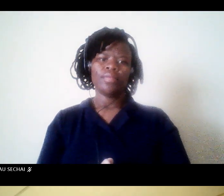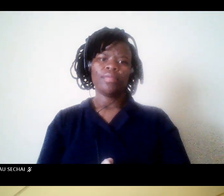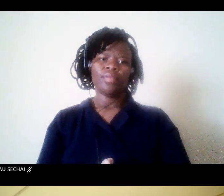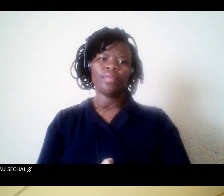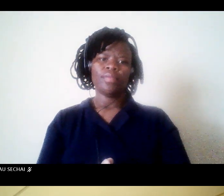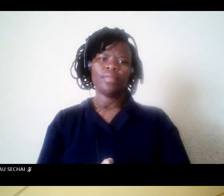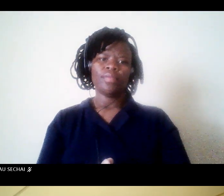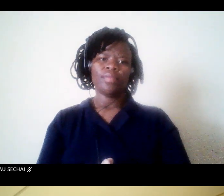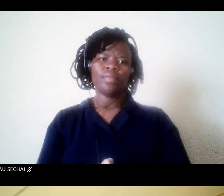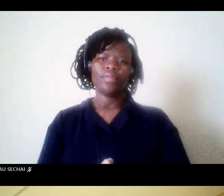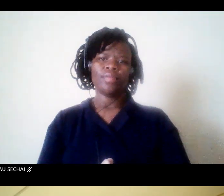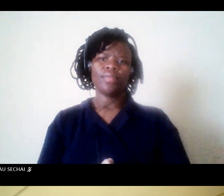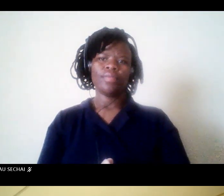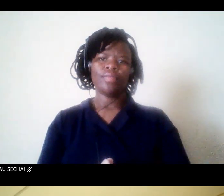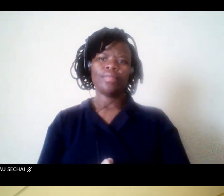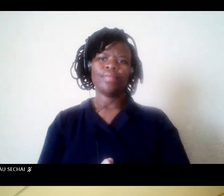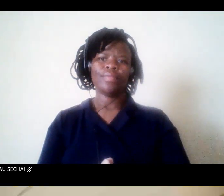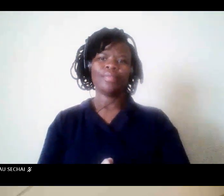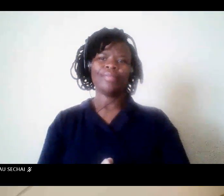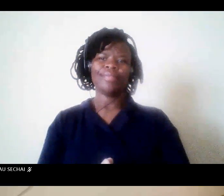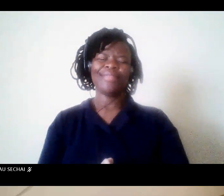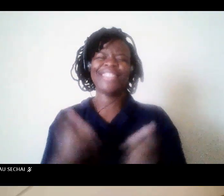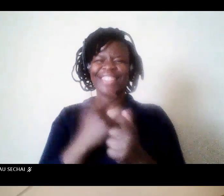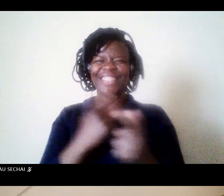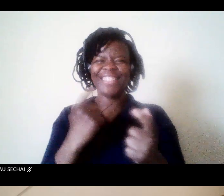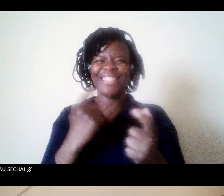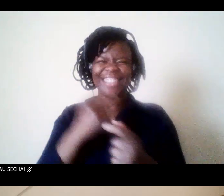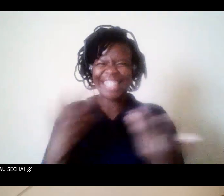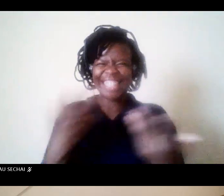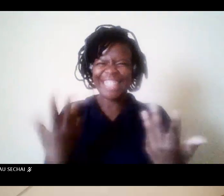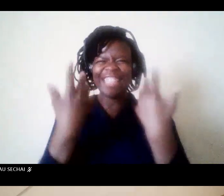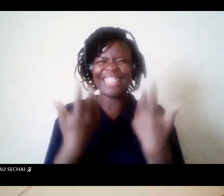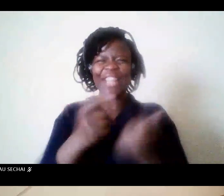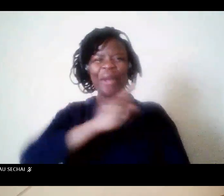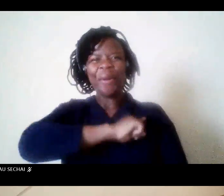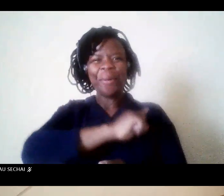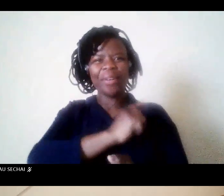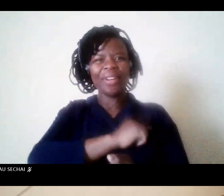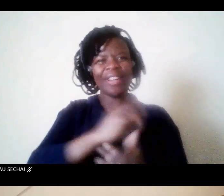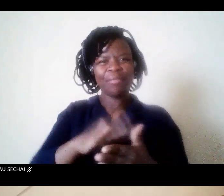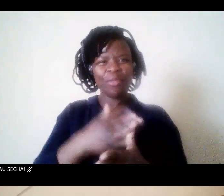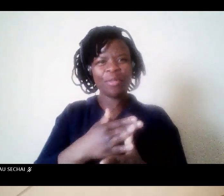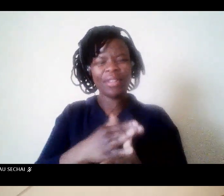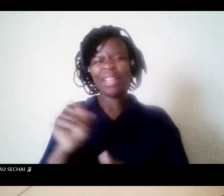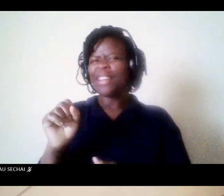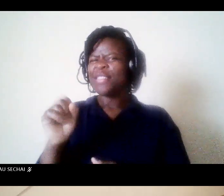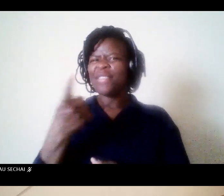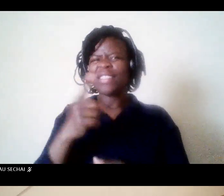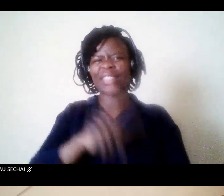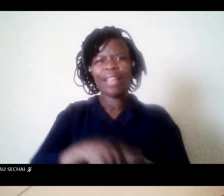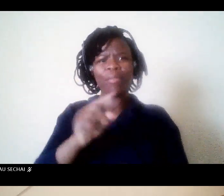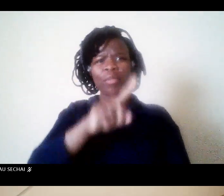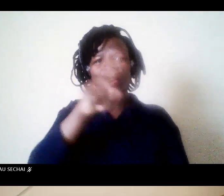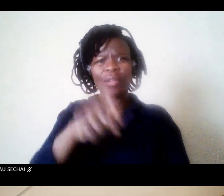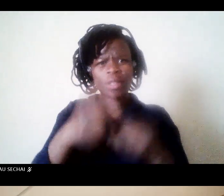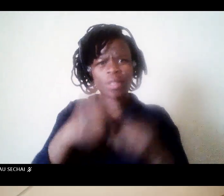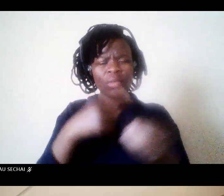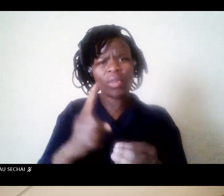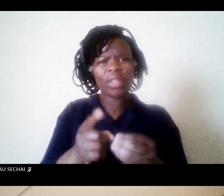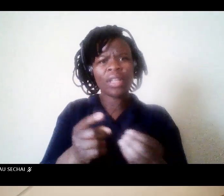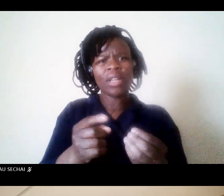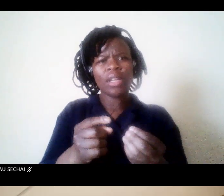Yeah, this should be maybe a bit more challenging because it's first of all not asking you about resources or training